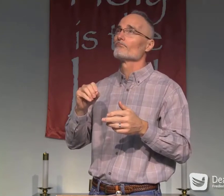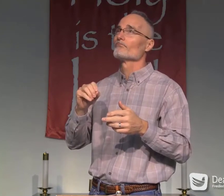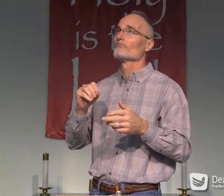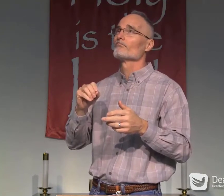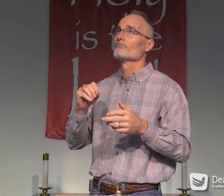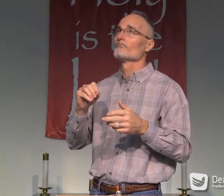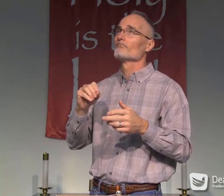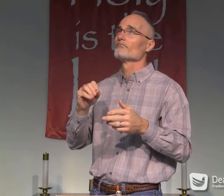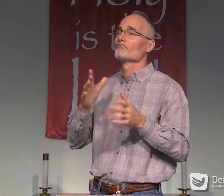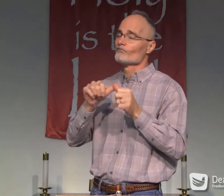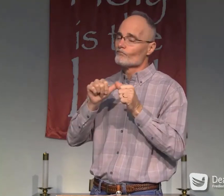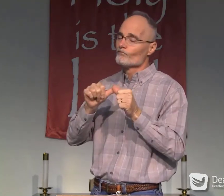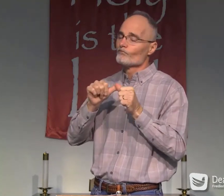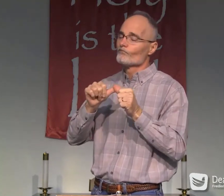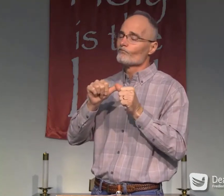Help them, Lord. Help them